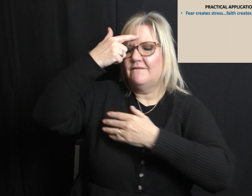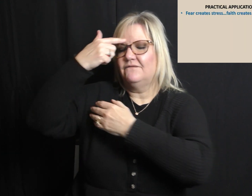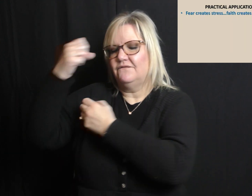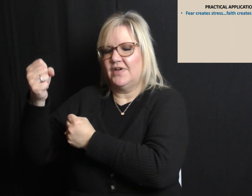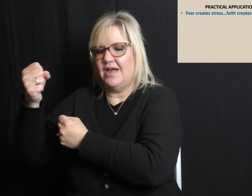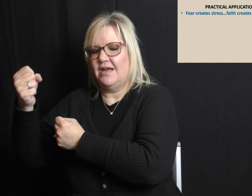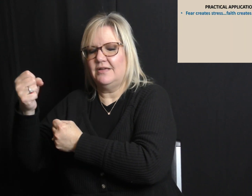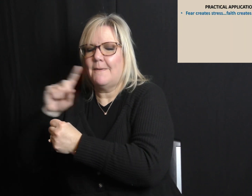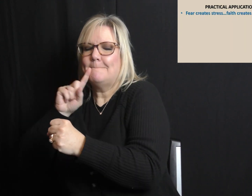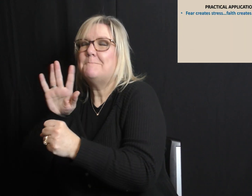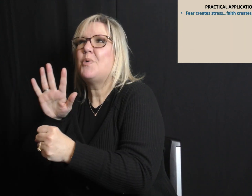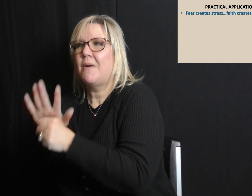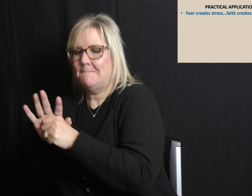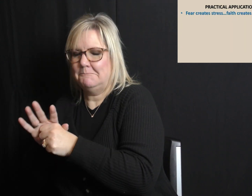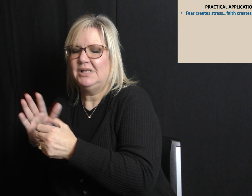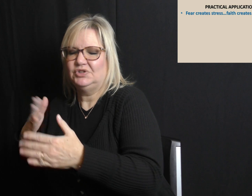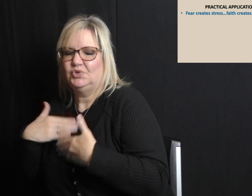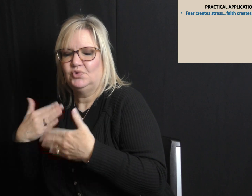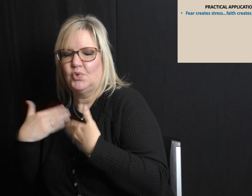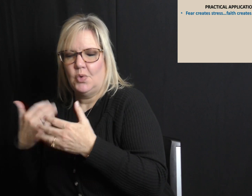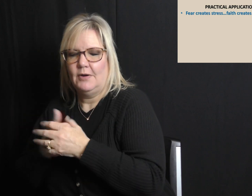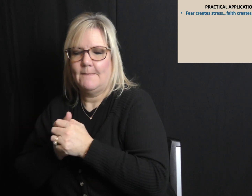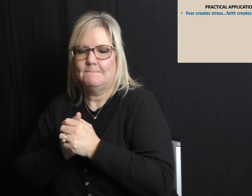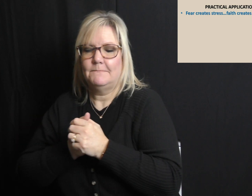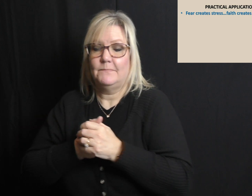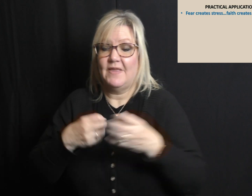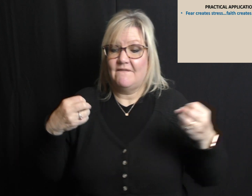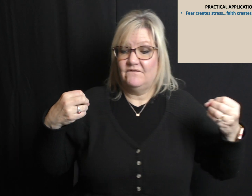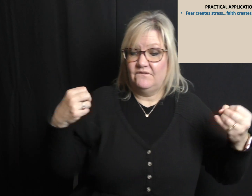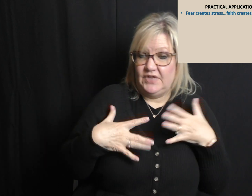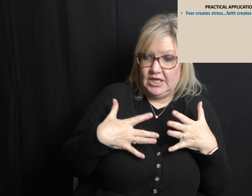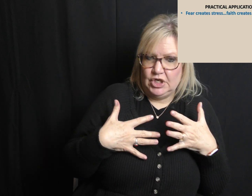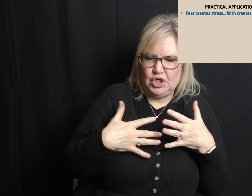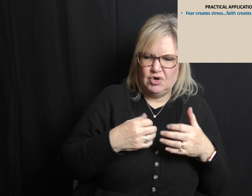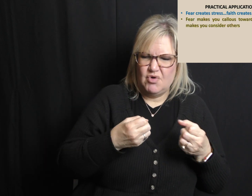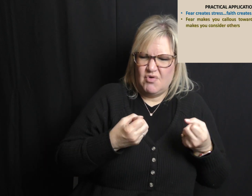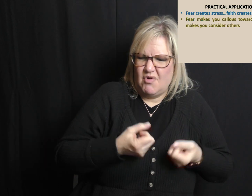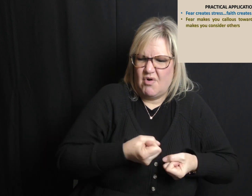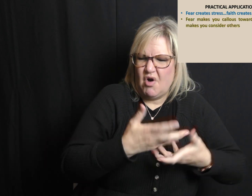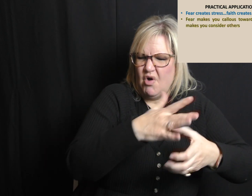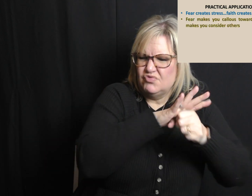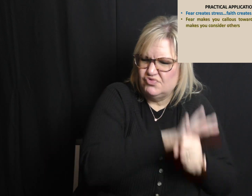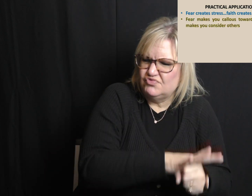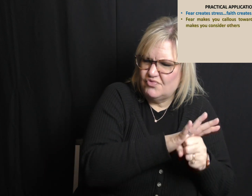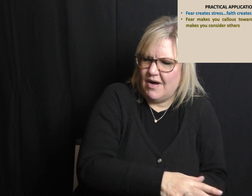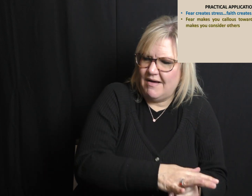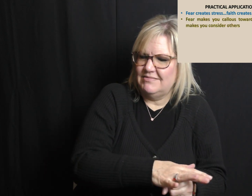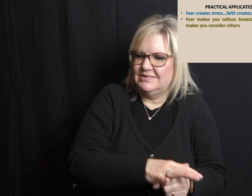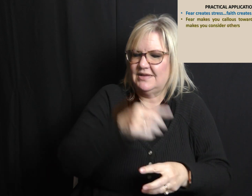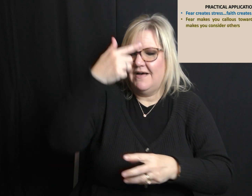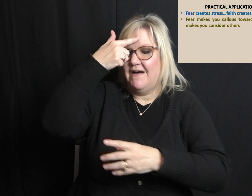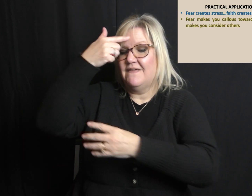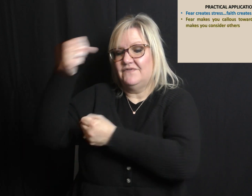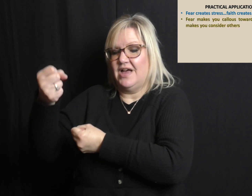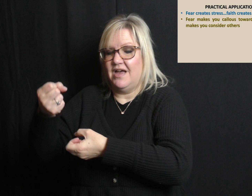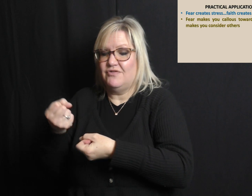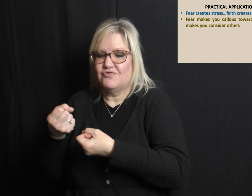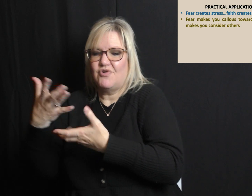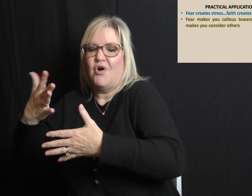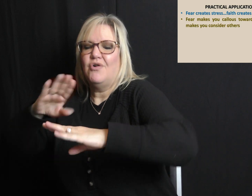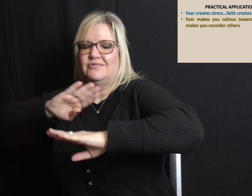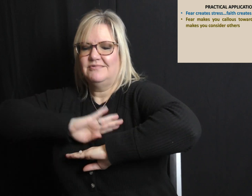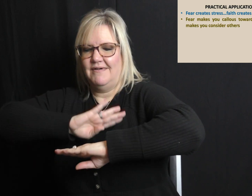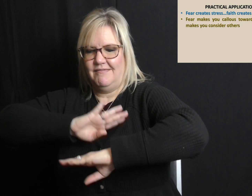Faith creates satisfaction. Fear makes you callous toward others. Faith makes